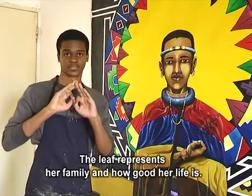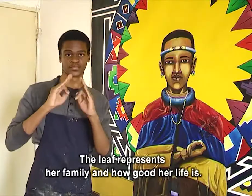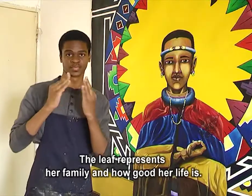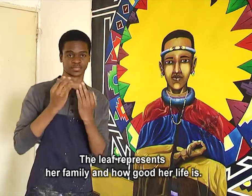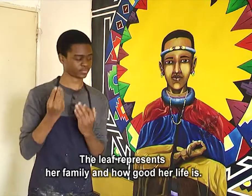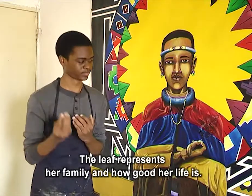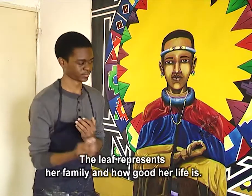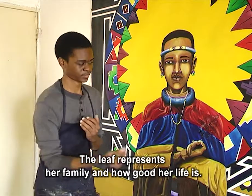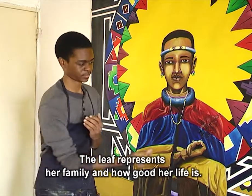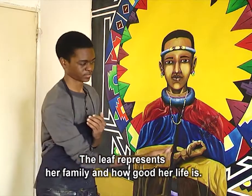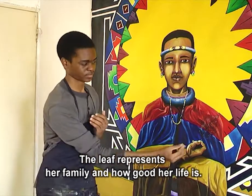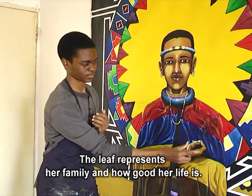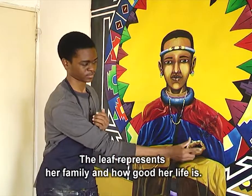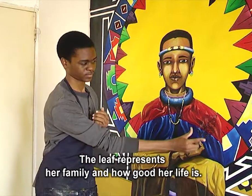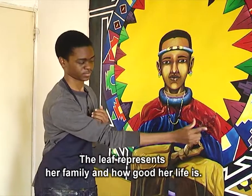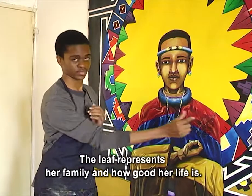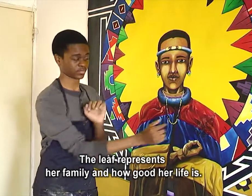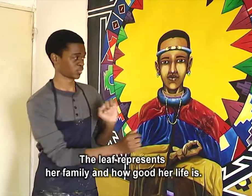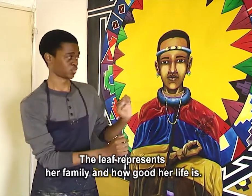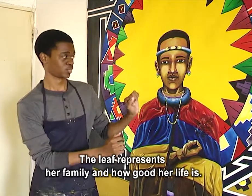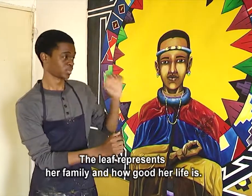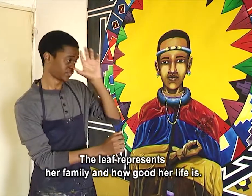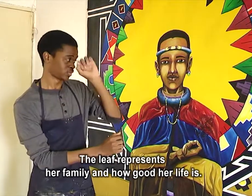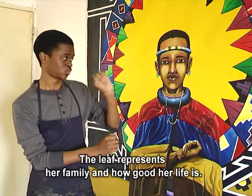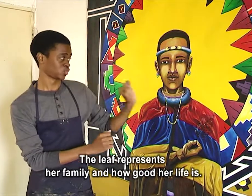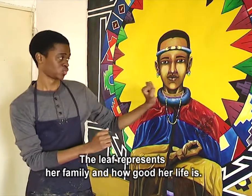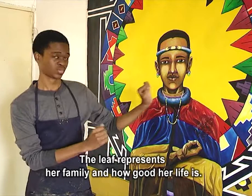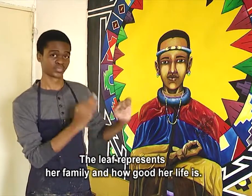The leaf represents her family and how good her life is.